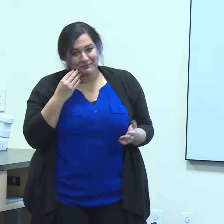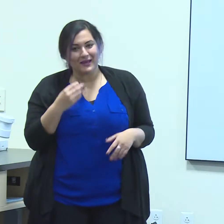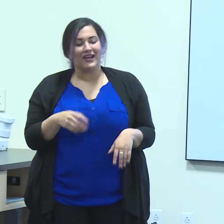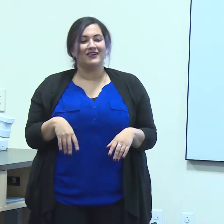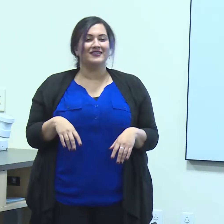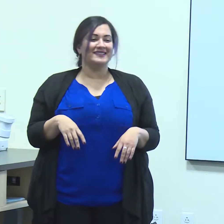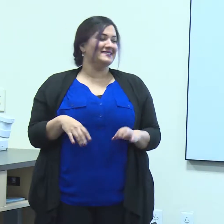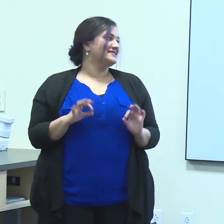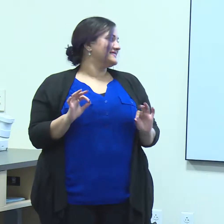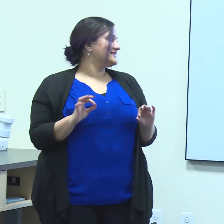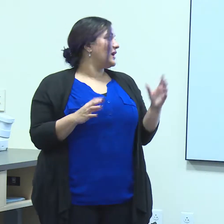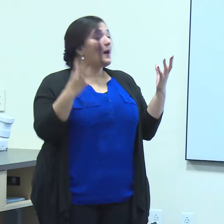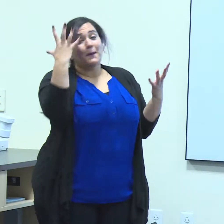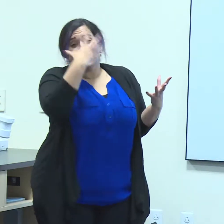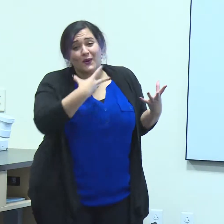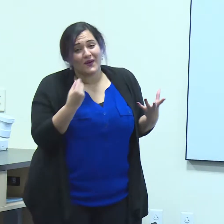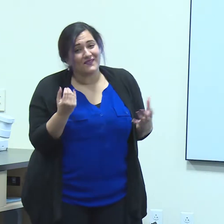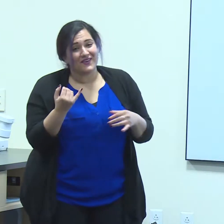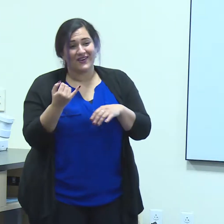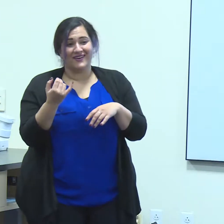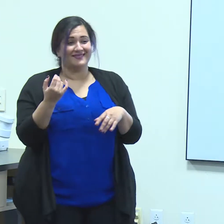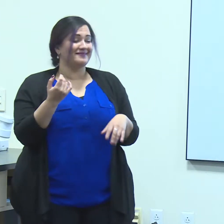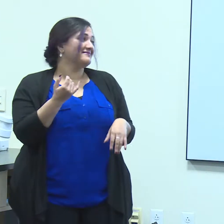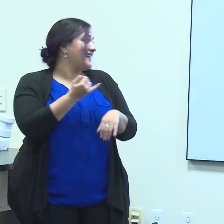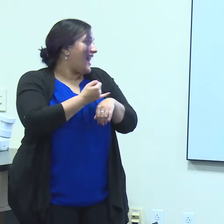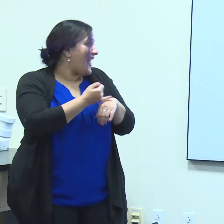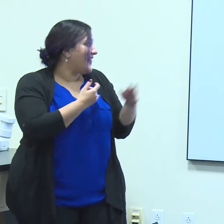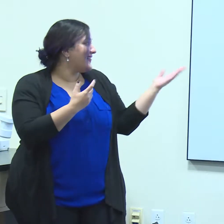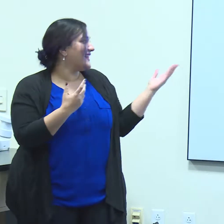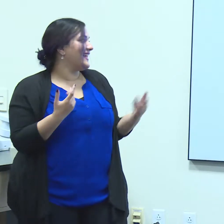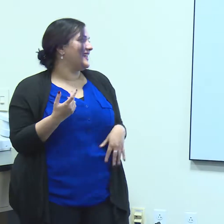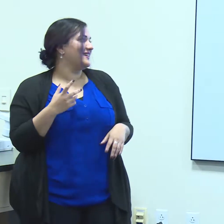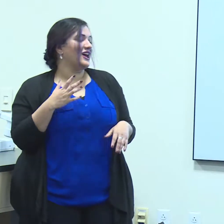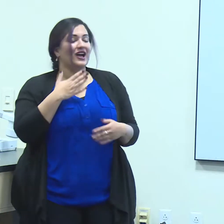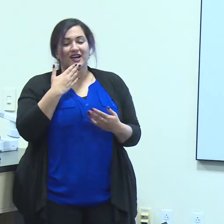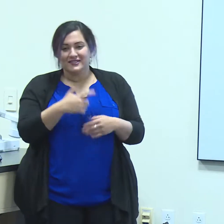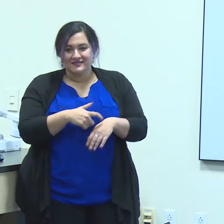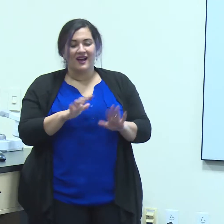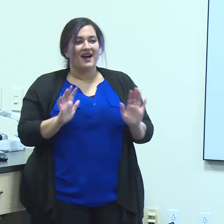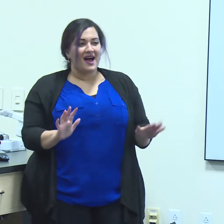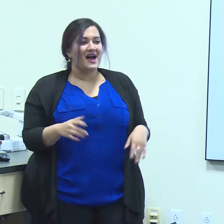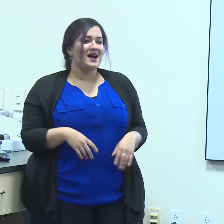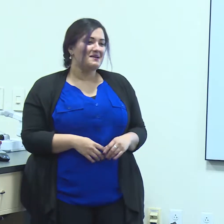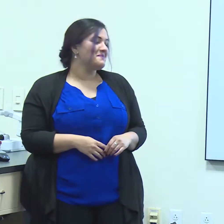of time, but the island was beautiful. I had a good time. I did.